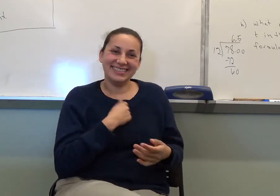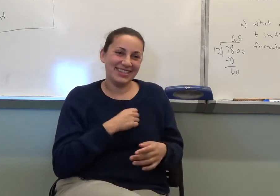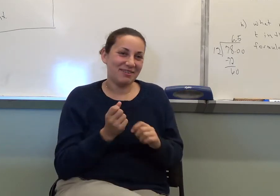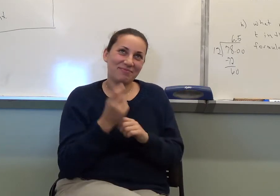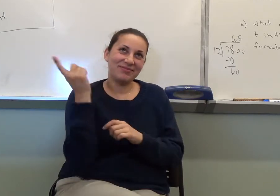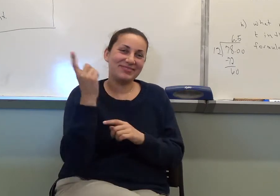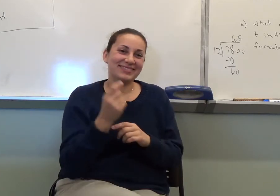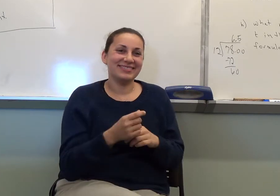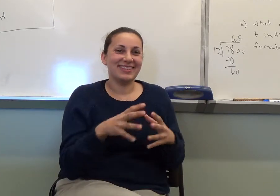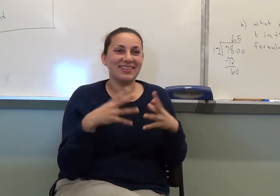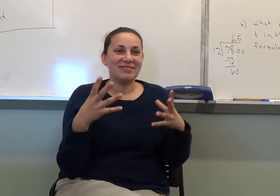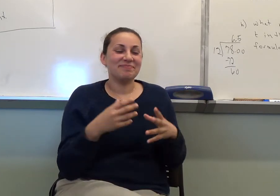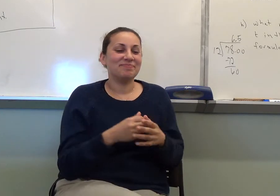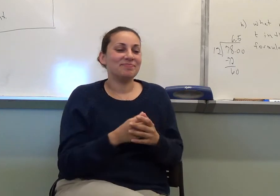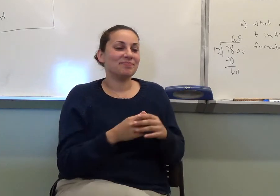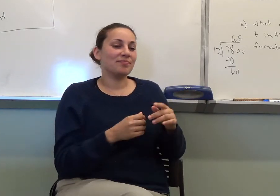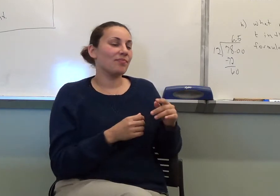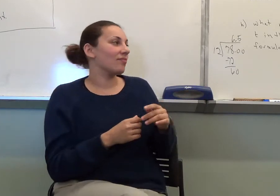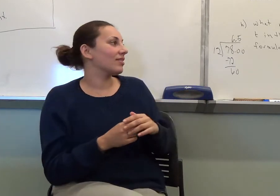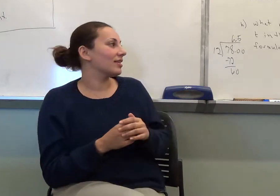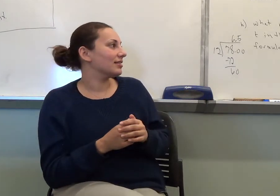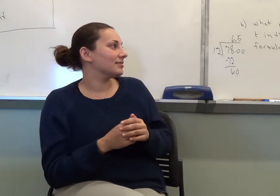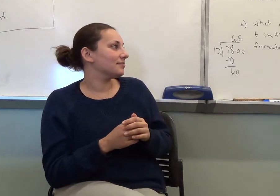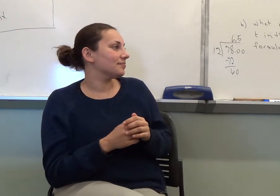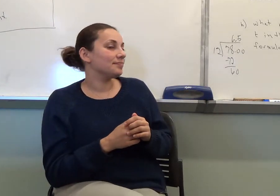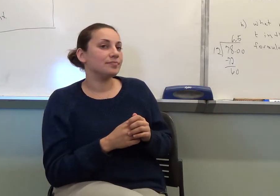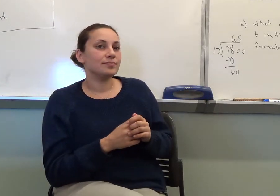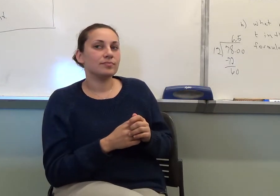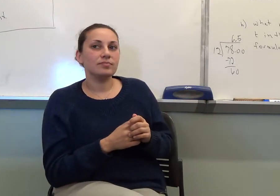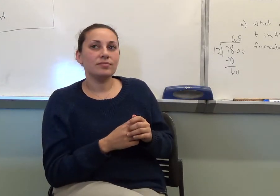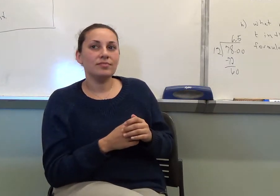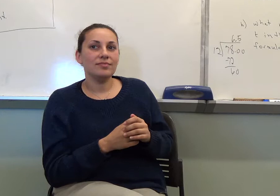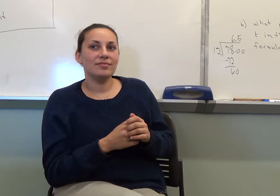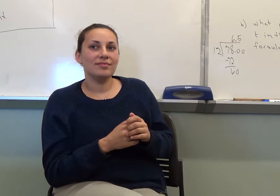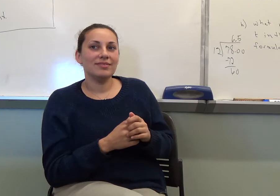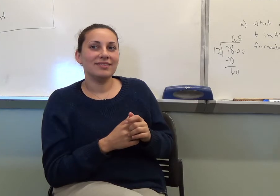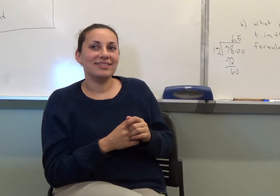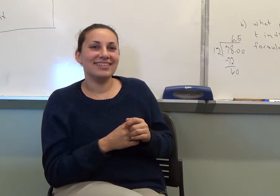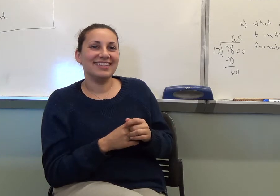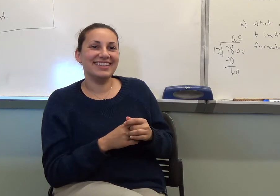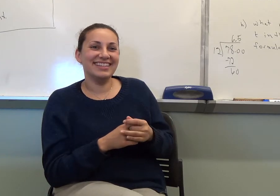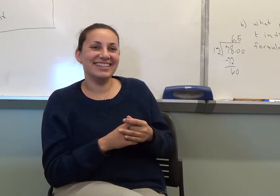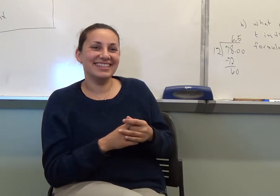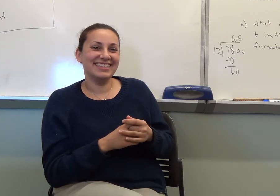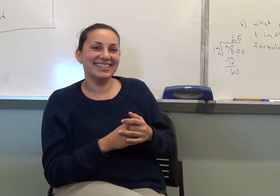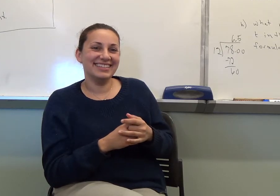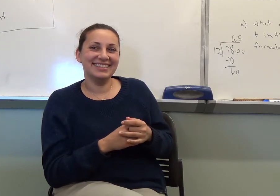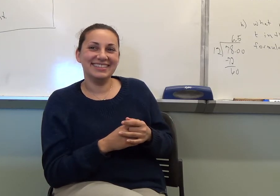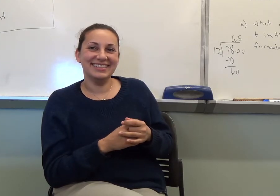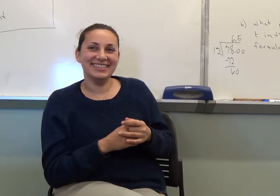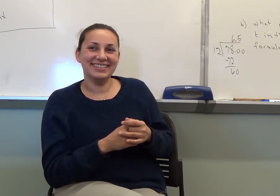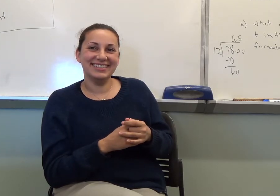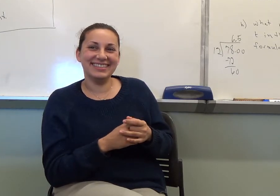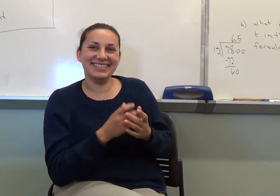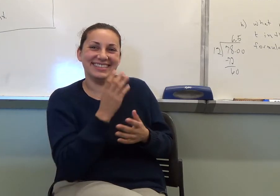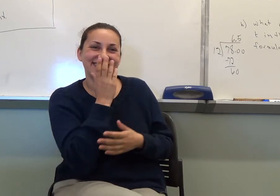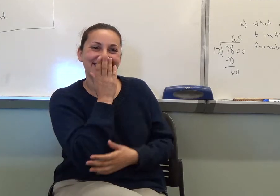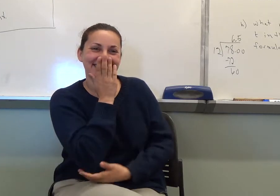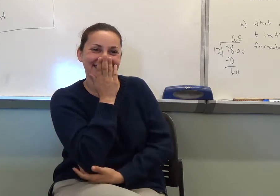1.08 to the first power, which is just the principal times 1.08. So that'll give you that same thing. And if you do it for 2 years,